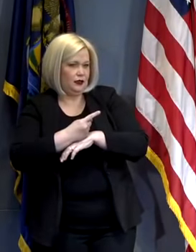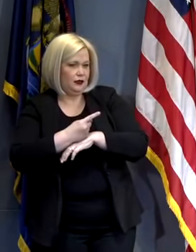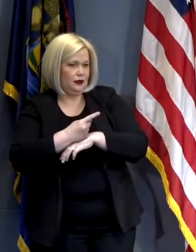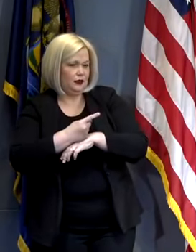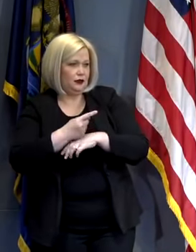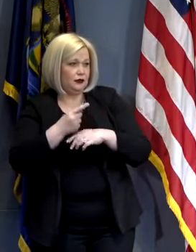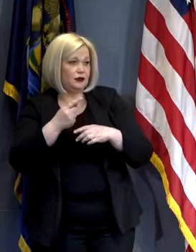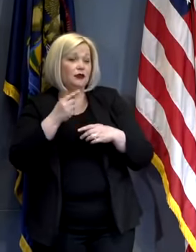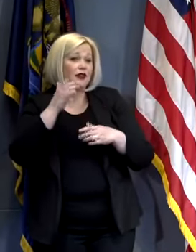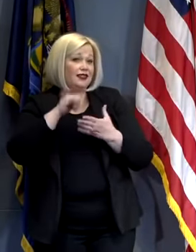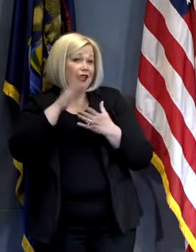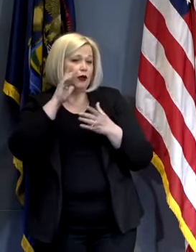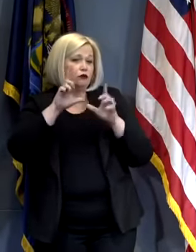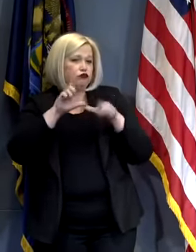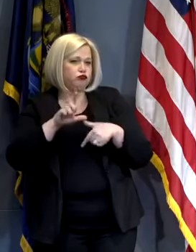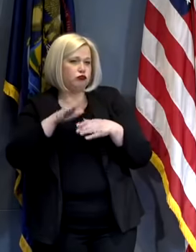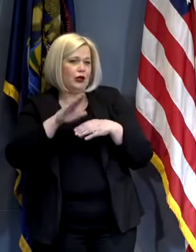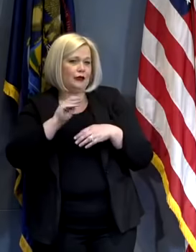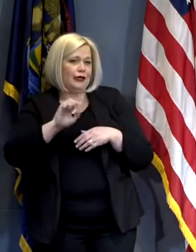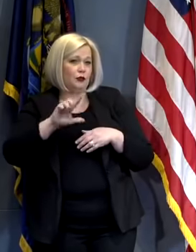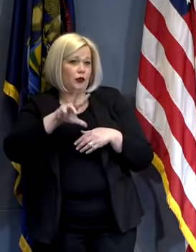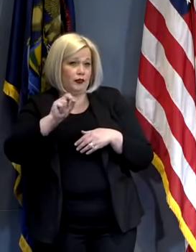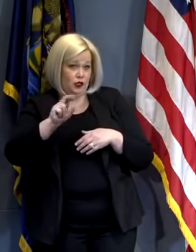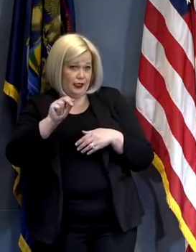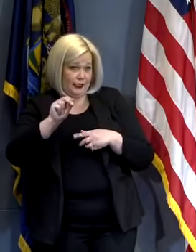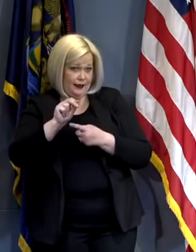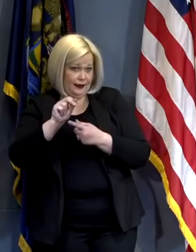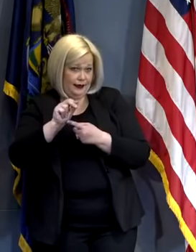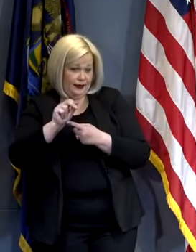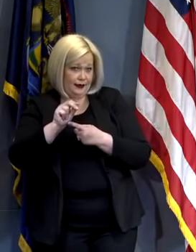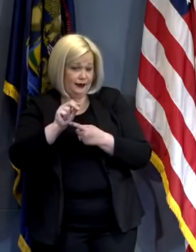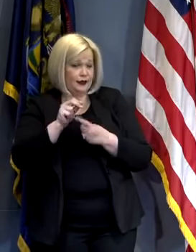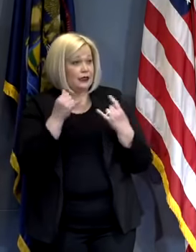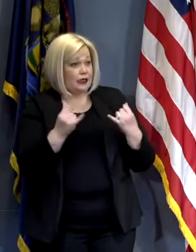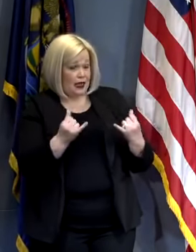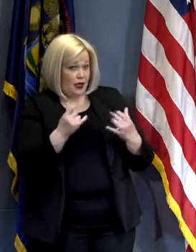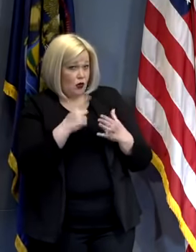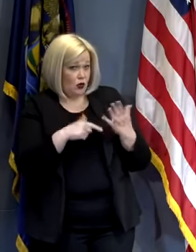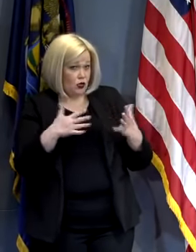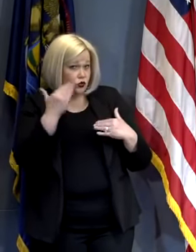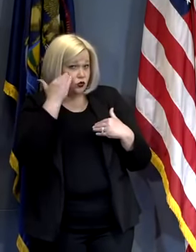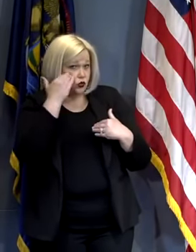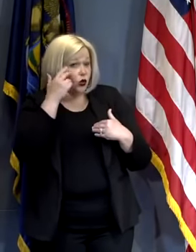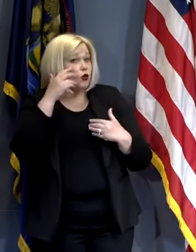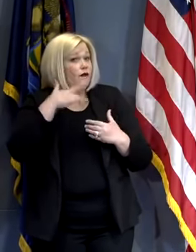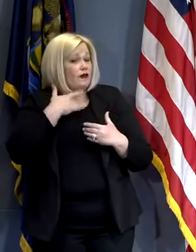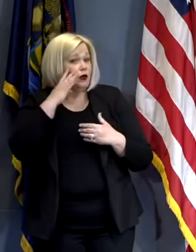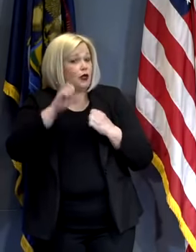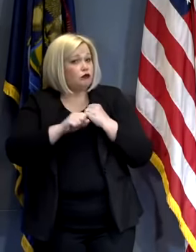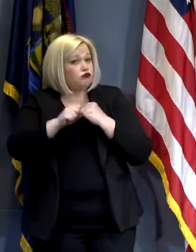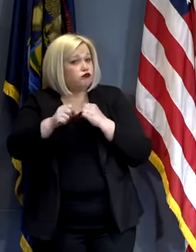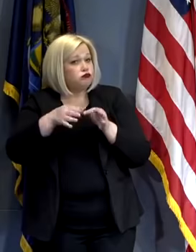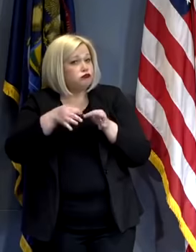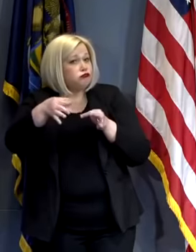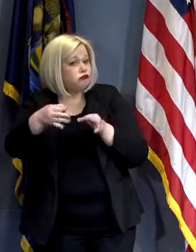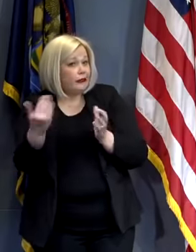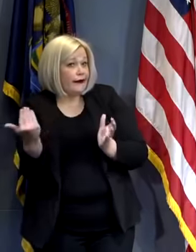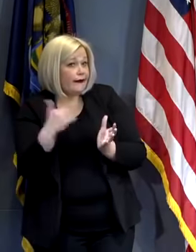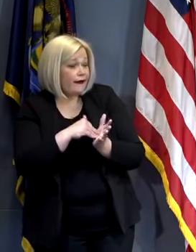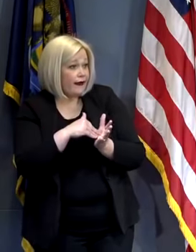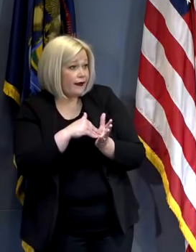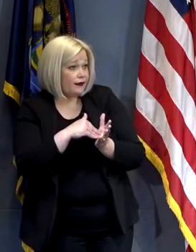emergency is set to expire on April 30th. At this point, based on what you know now, do you see a need to extend that state of